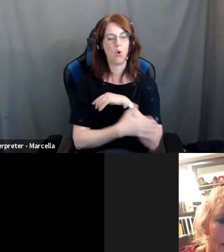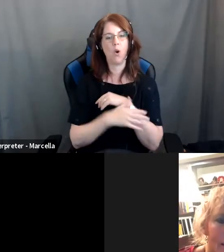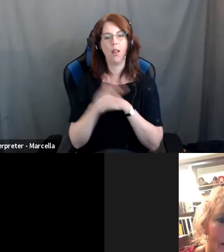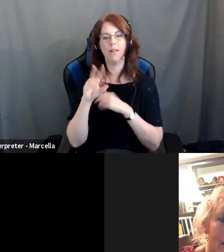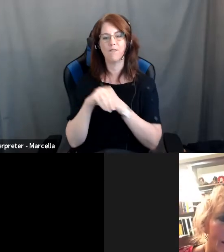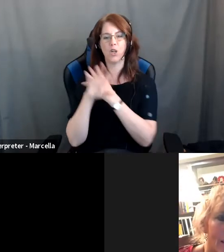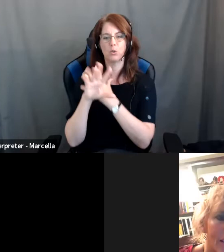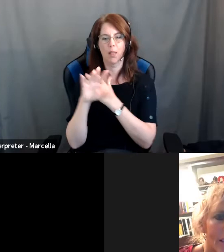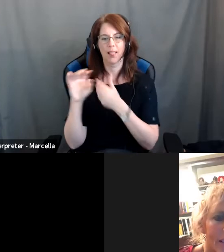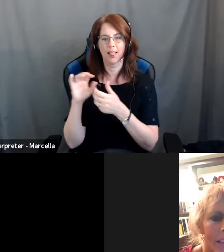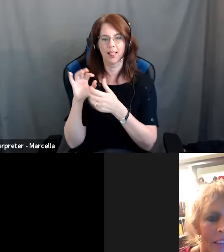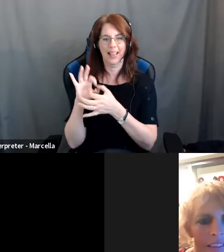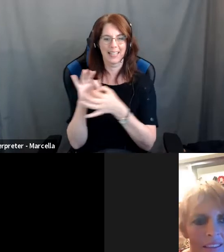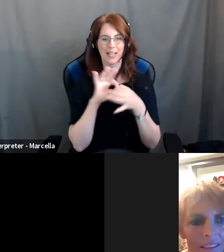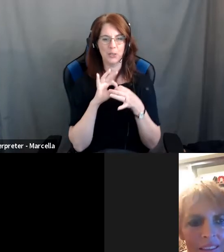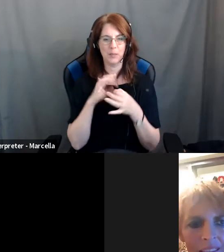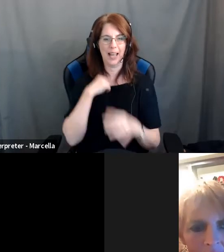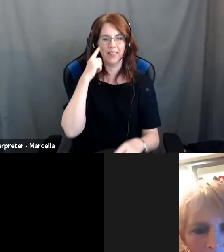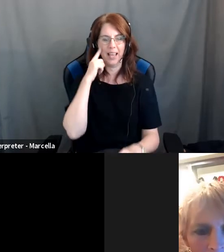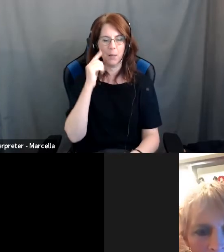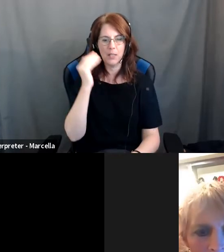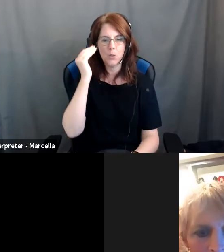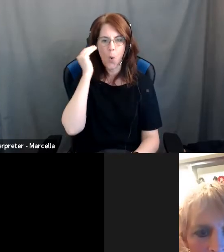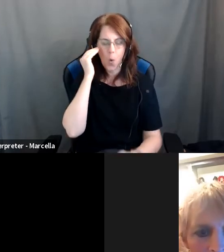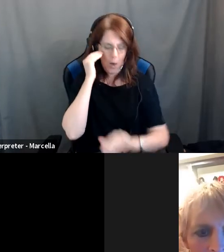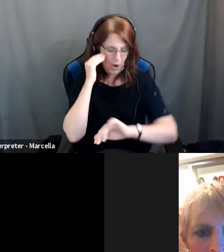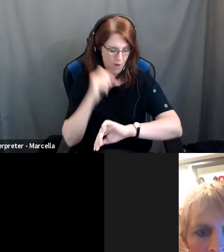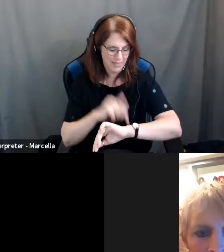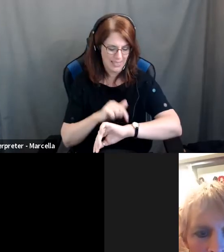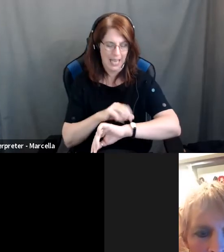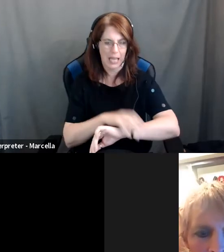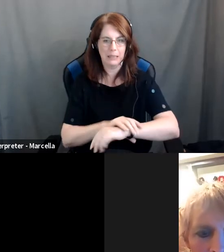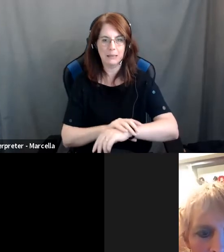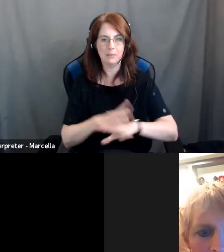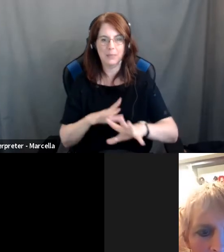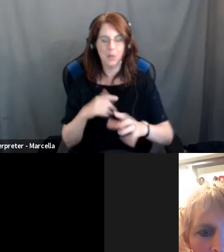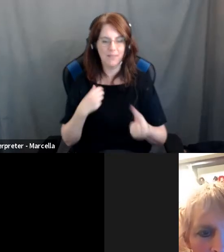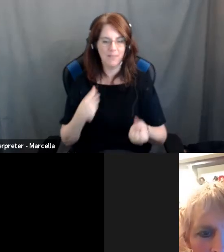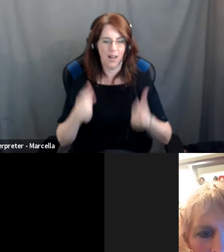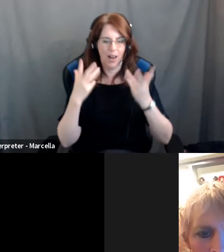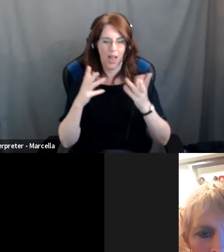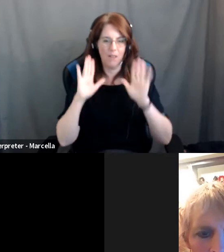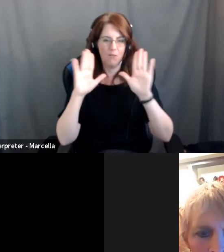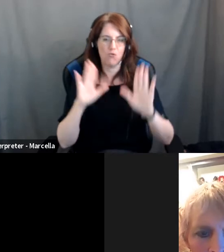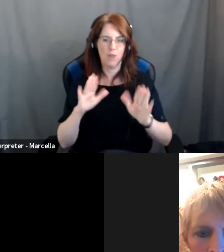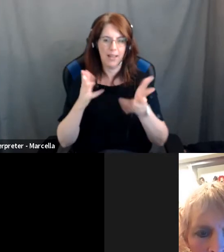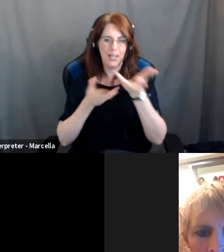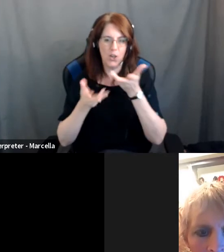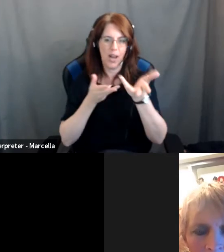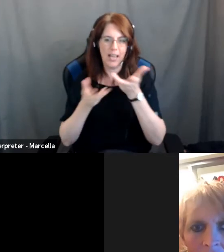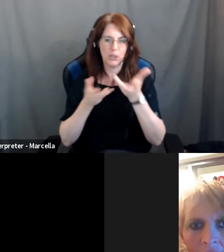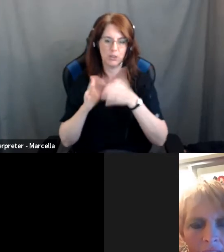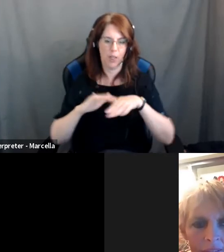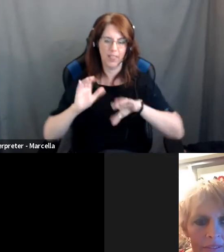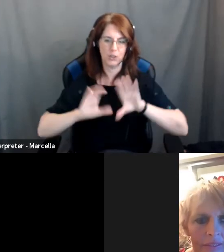think I'm so aware of the time, and we have had a ton of great engagement on the